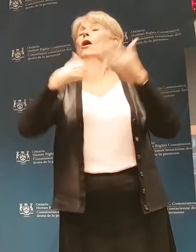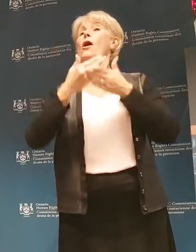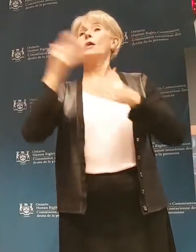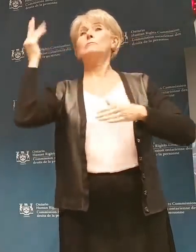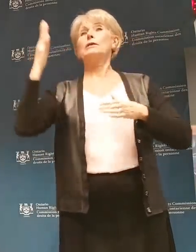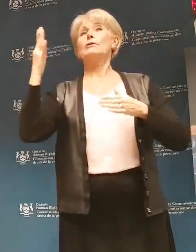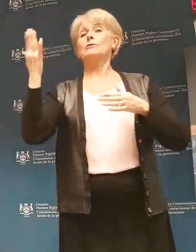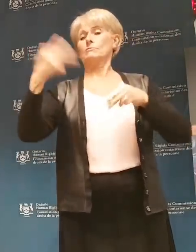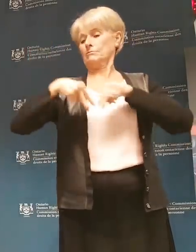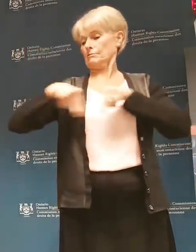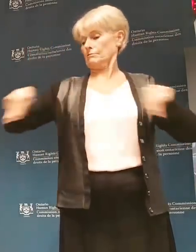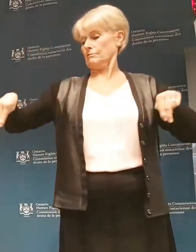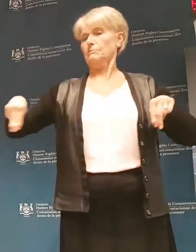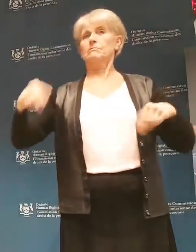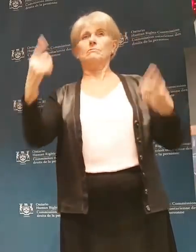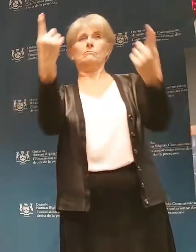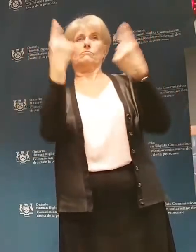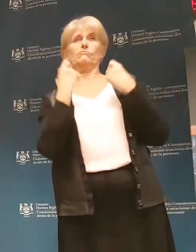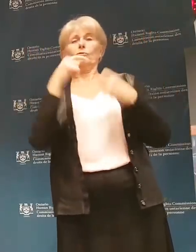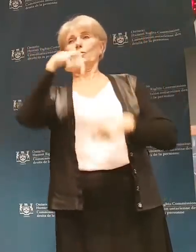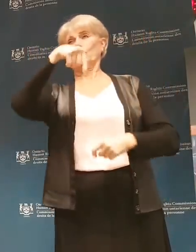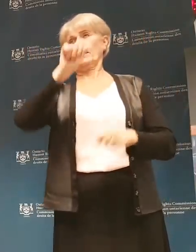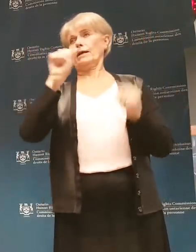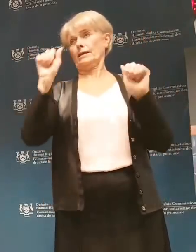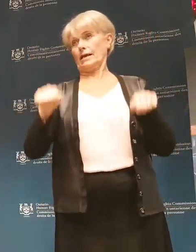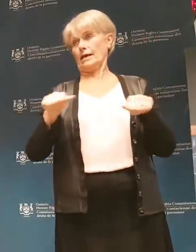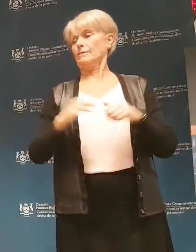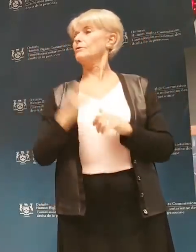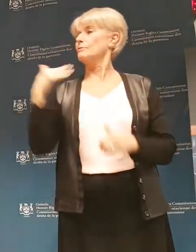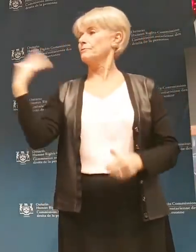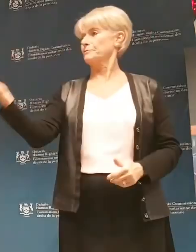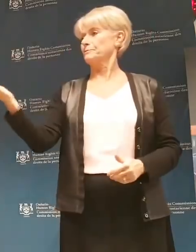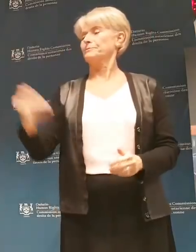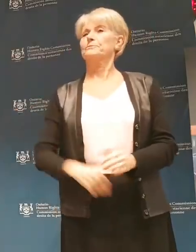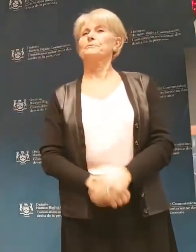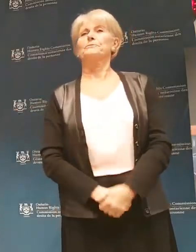to join us for questions from the media. Chief Commissioner.